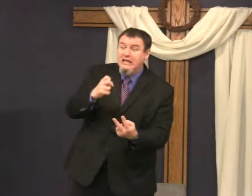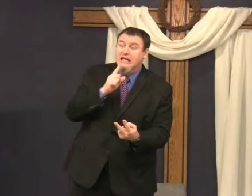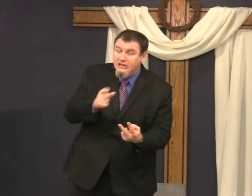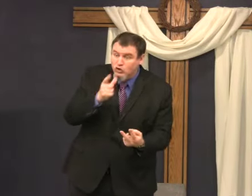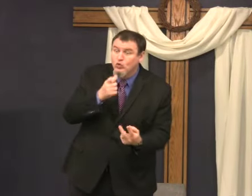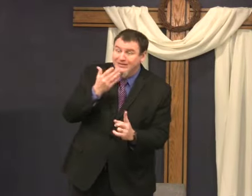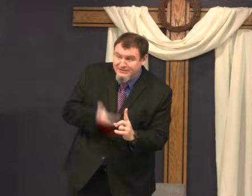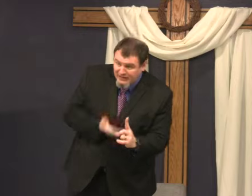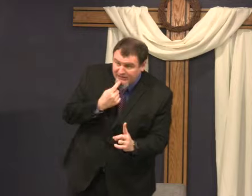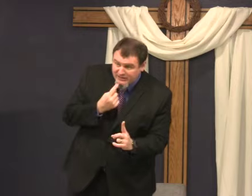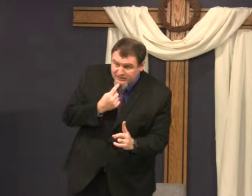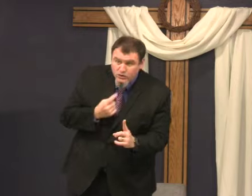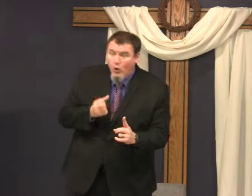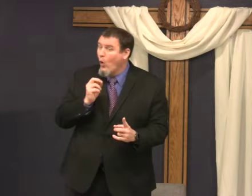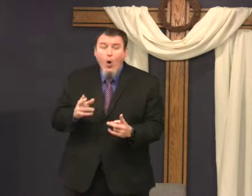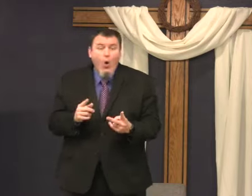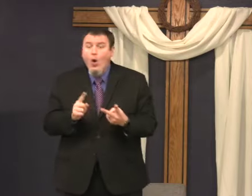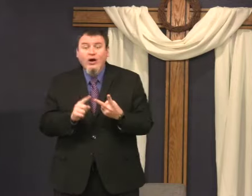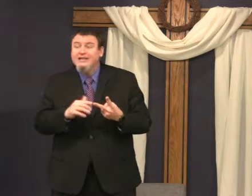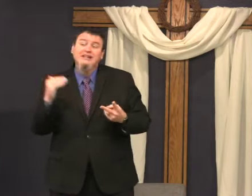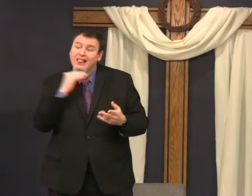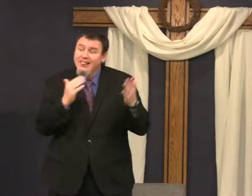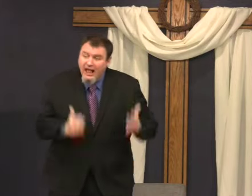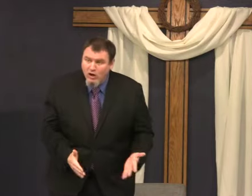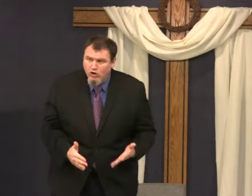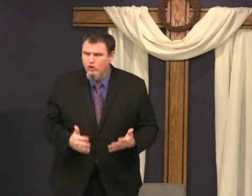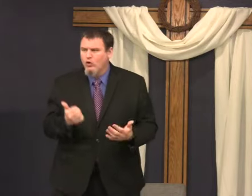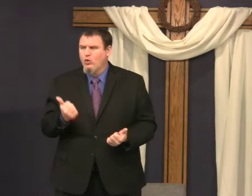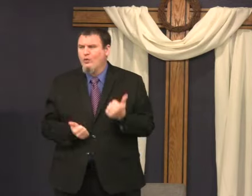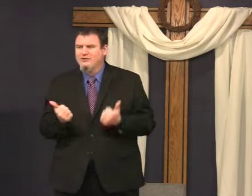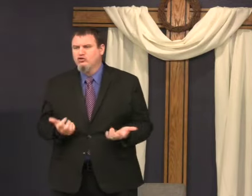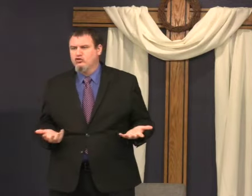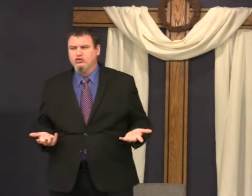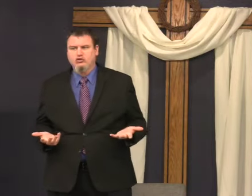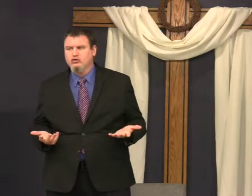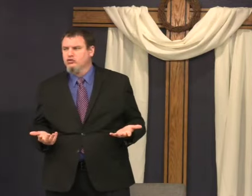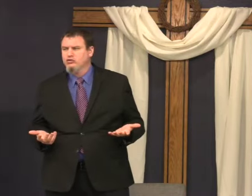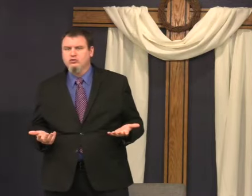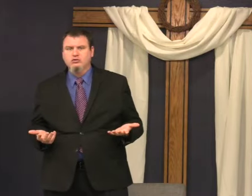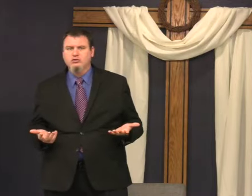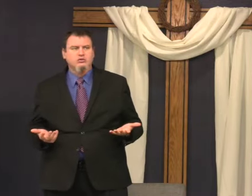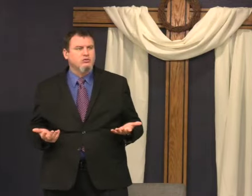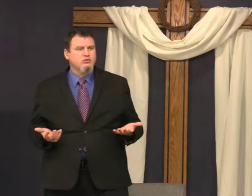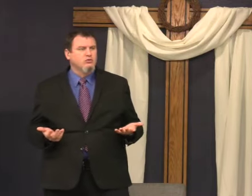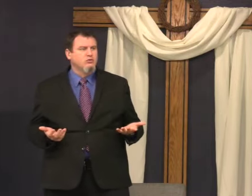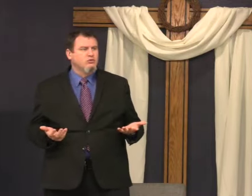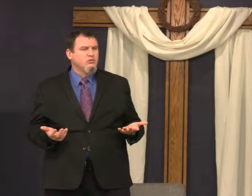Either he is who he says he is, or he's a liar. So, which is it?